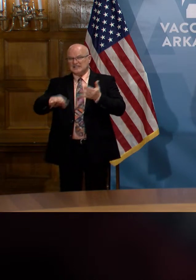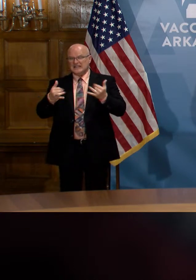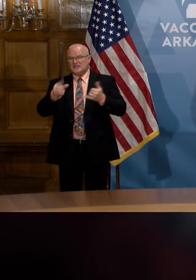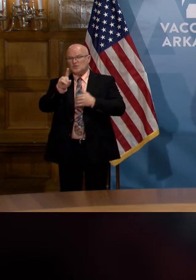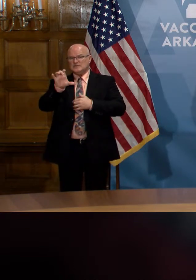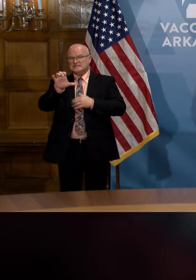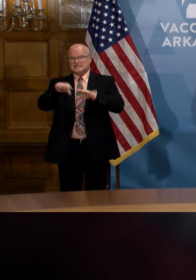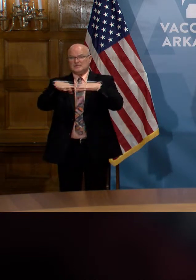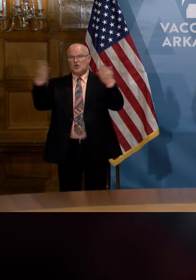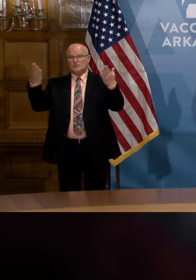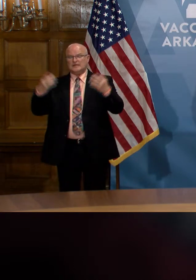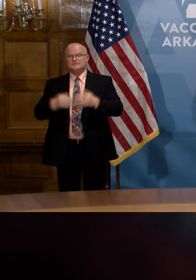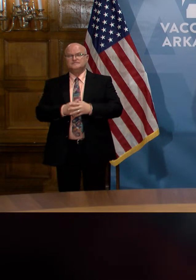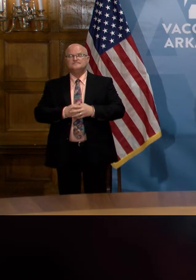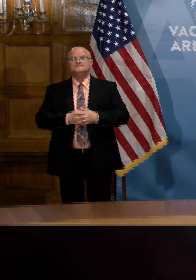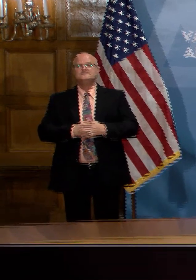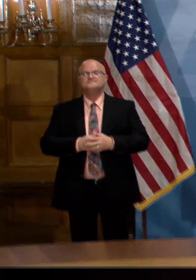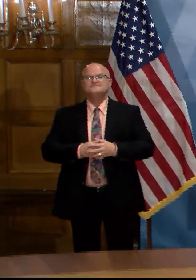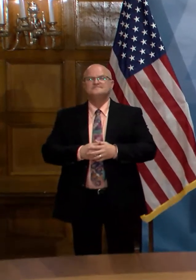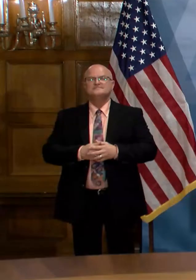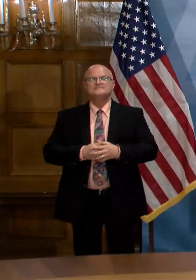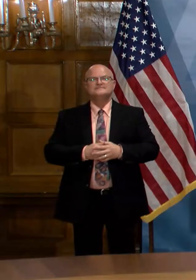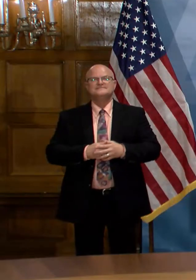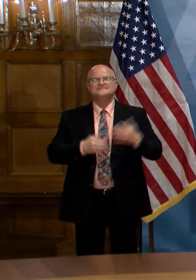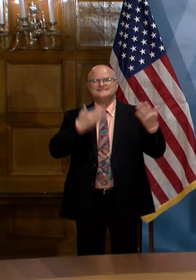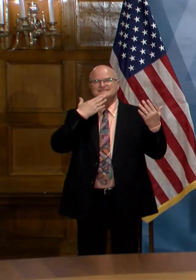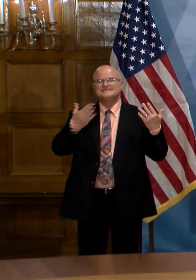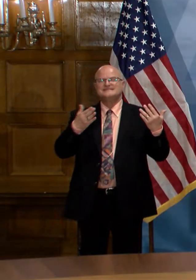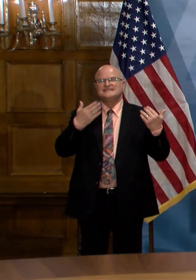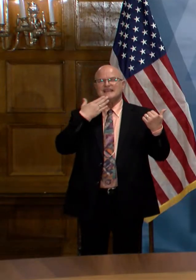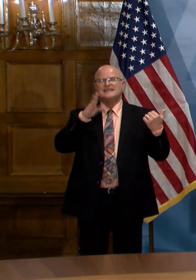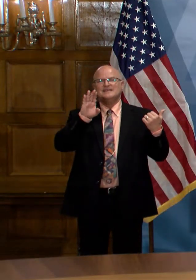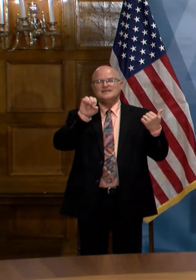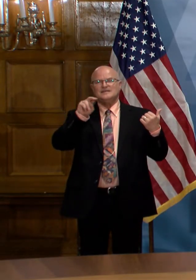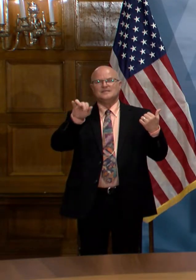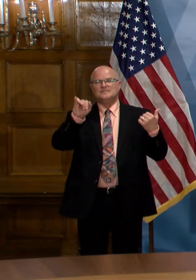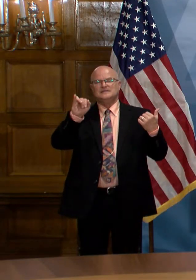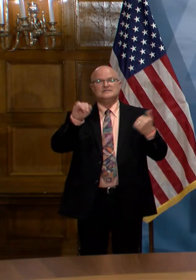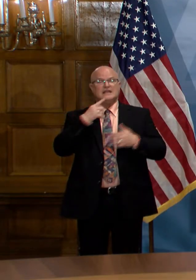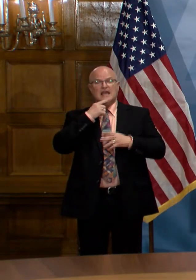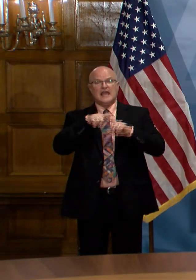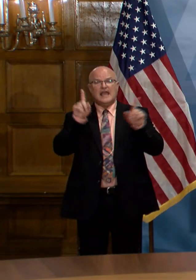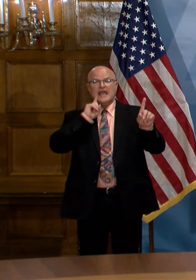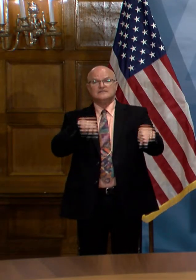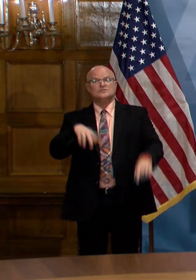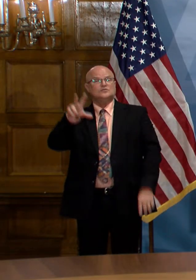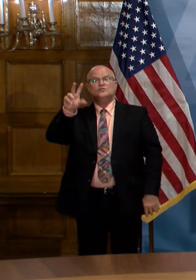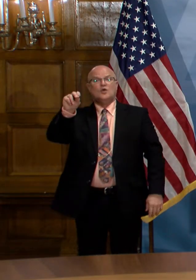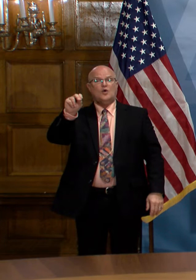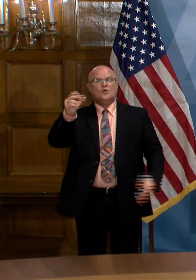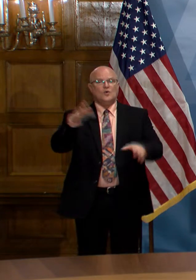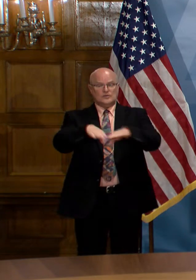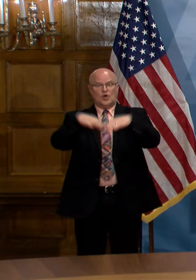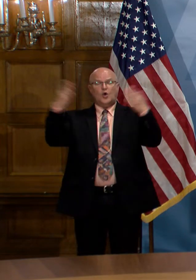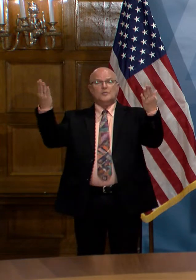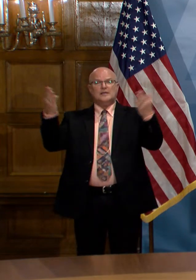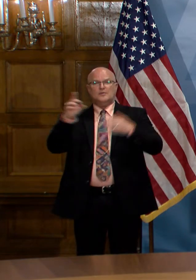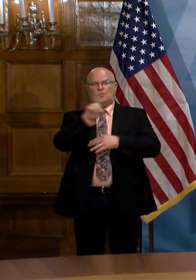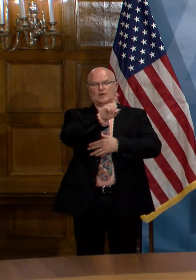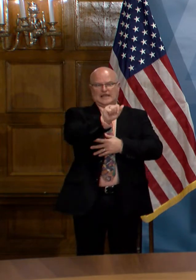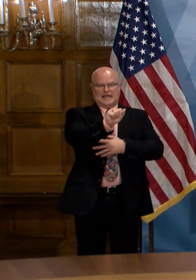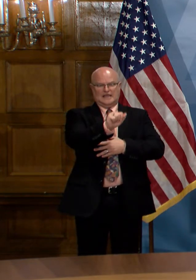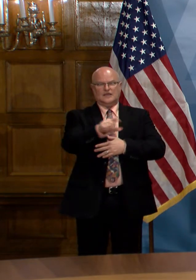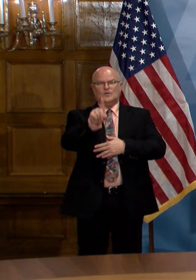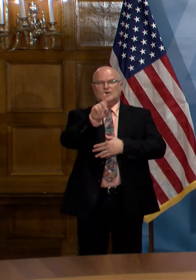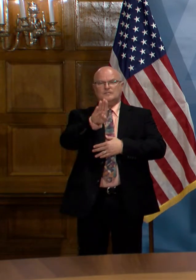that 1C has been opened up? Thank you, Benji, and the answer is no. What is opened up is